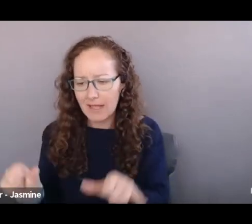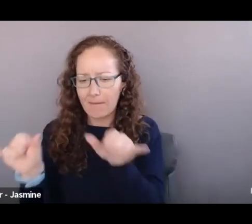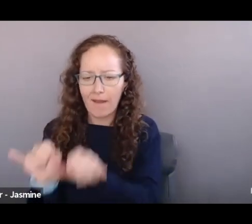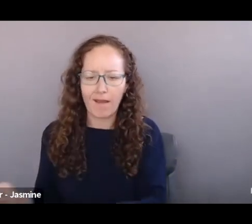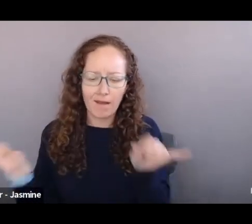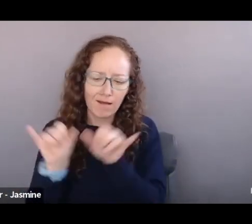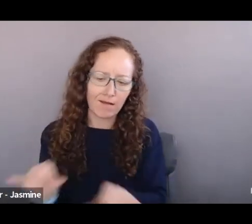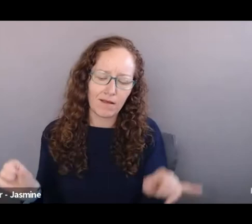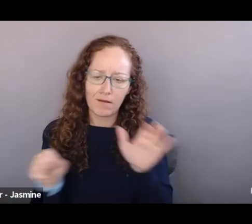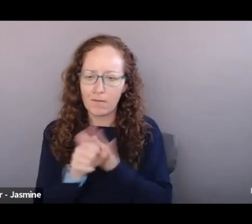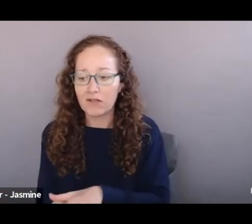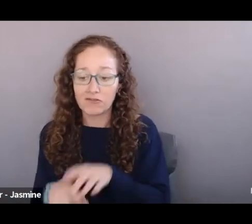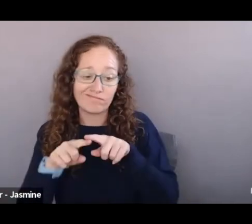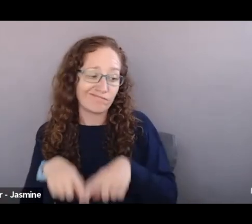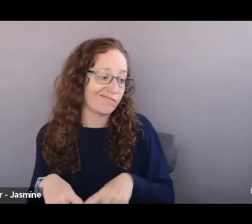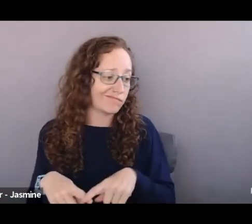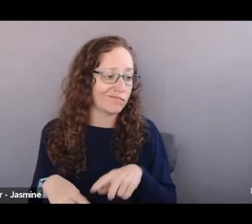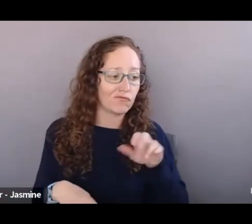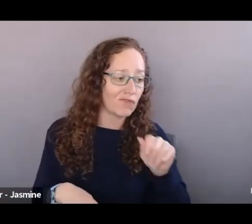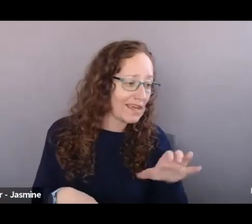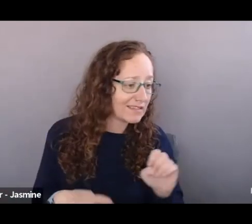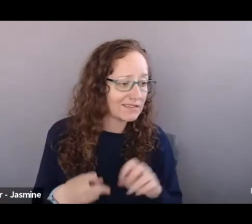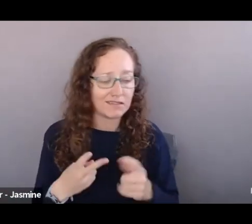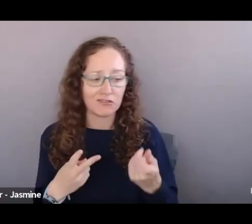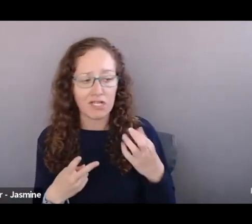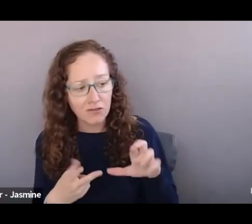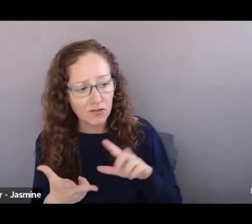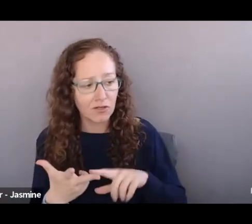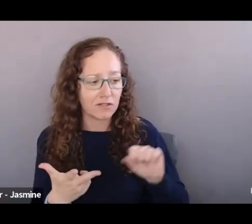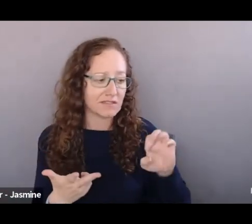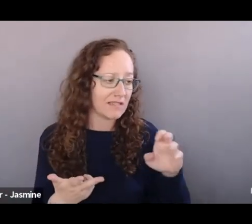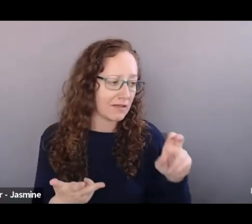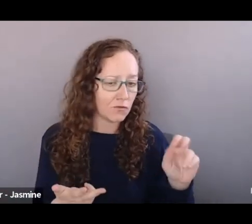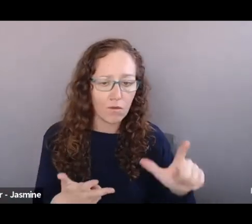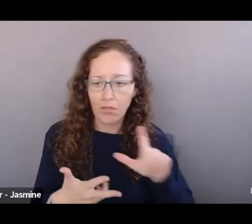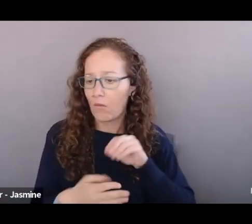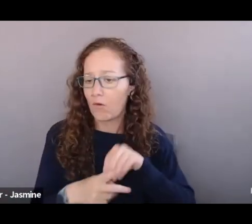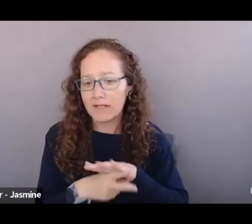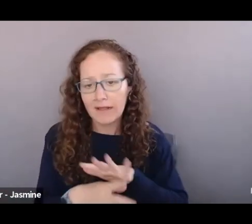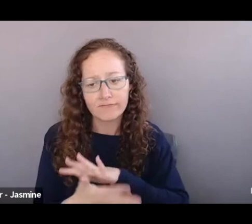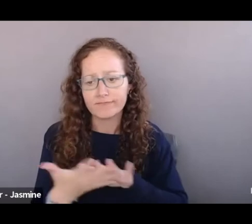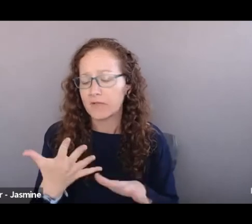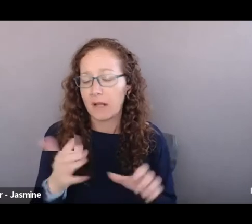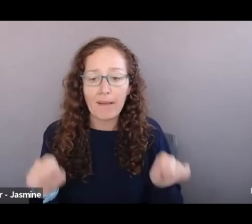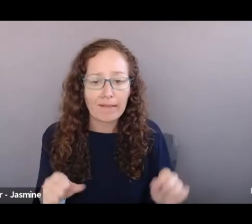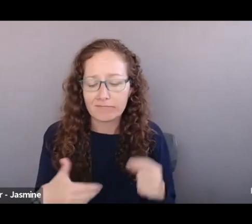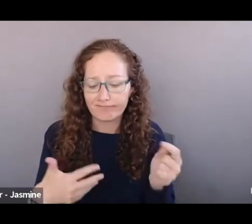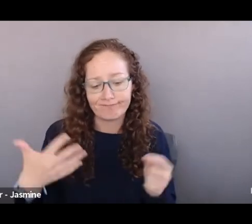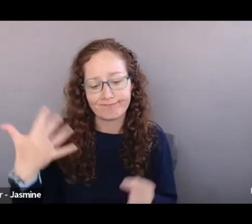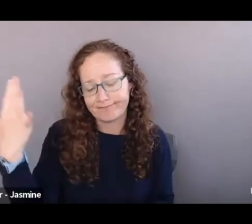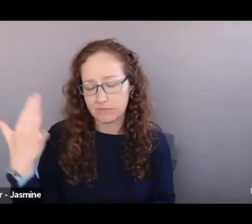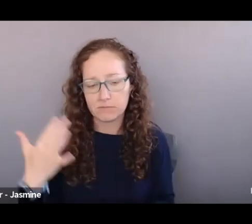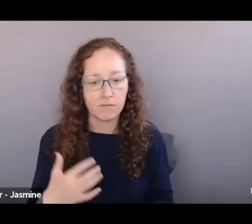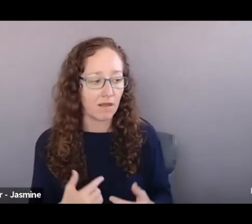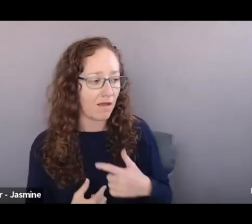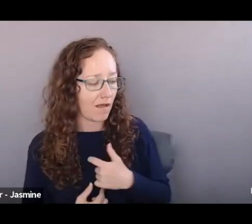religion, sexual orientation, ability, or whatever it needs to be. I viscerally was learning what